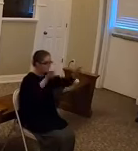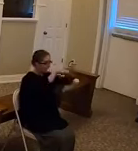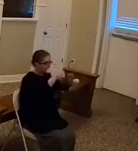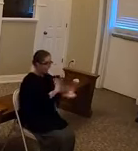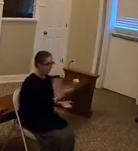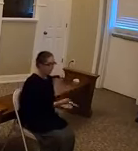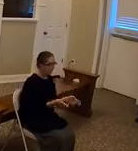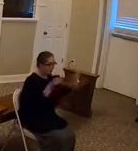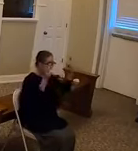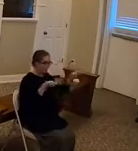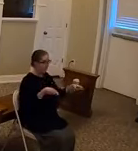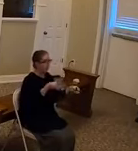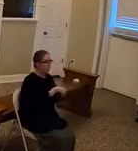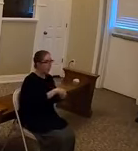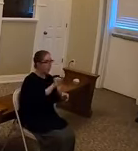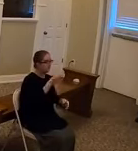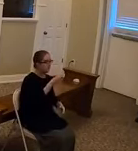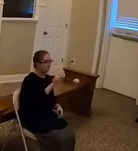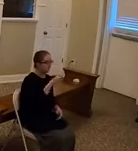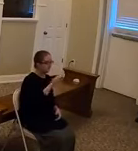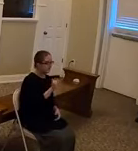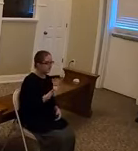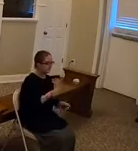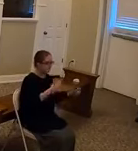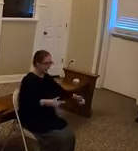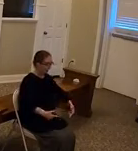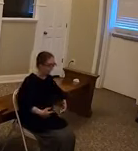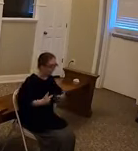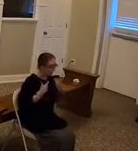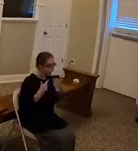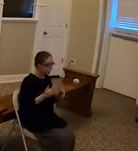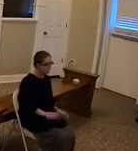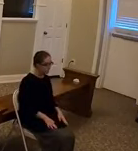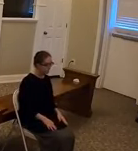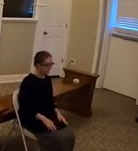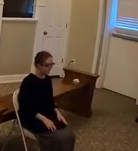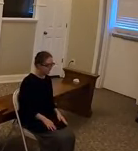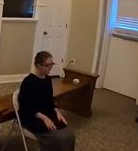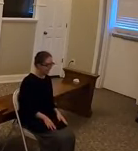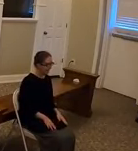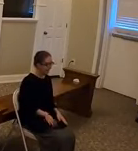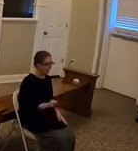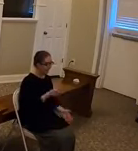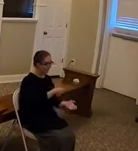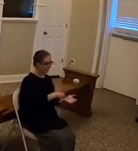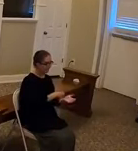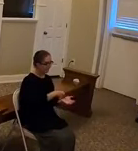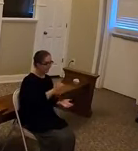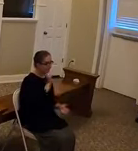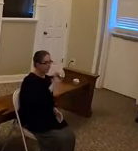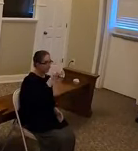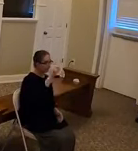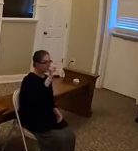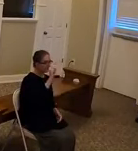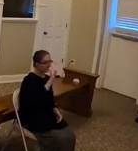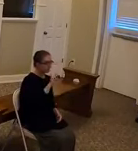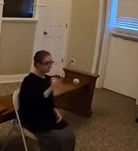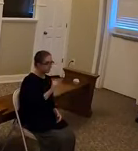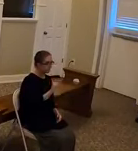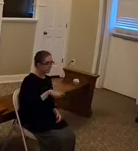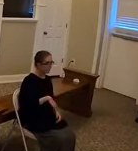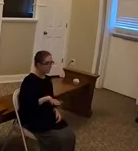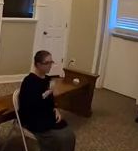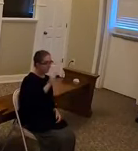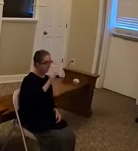that happened in Mephibosheth's life. Amen. And, of course, this is Jonathan's son, or